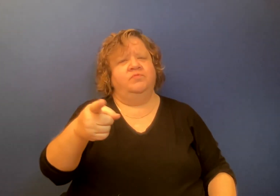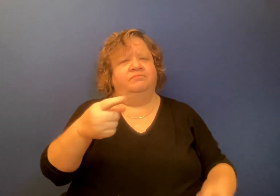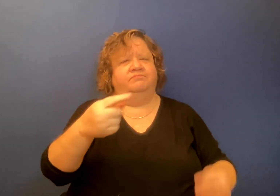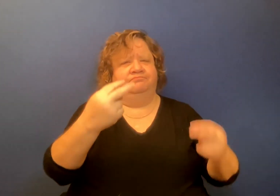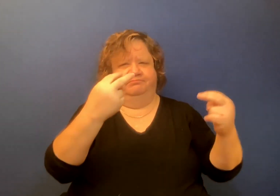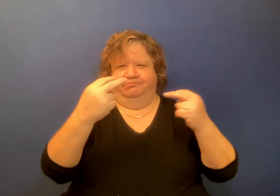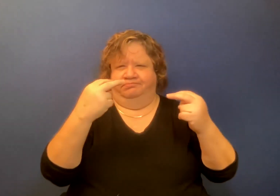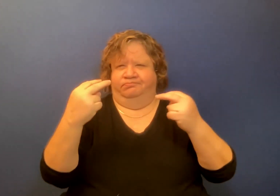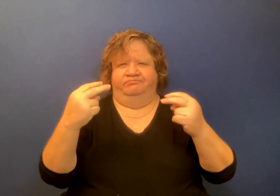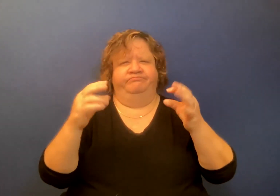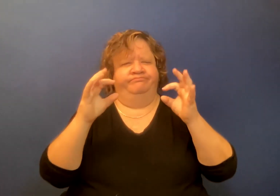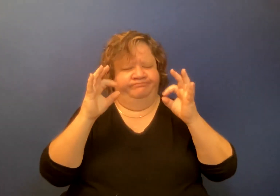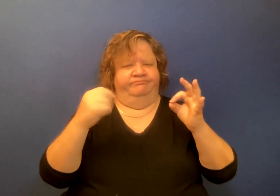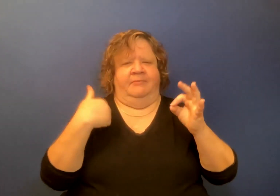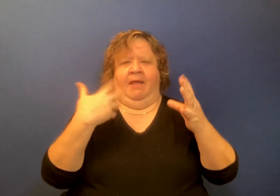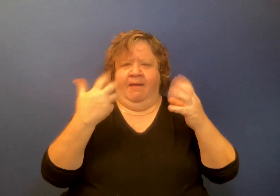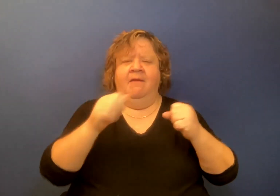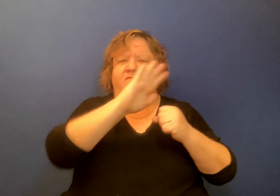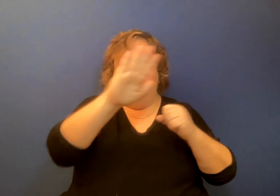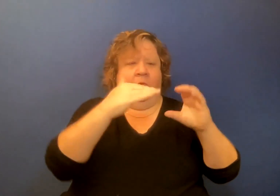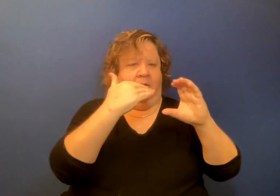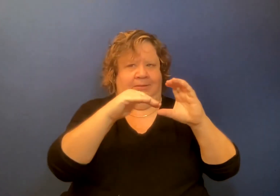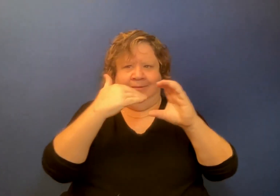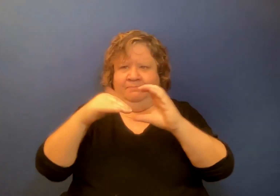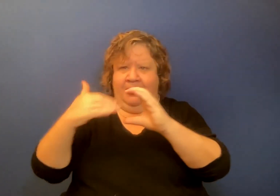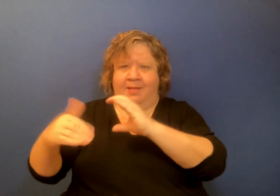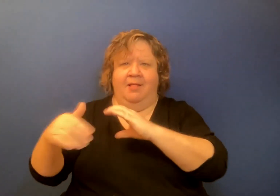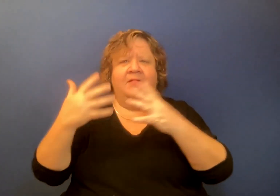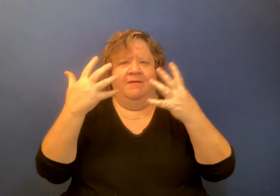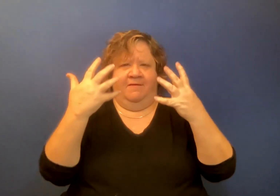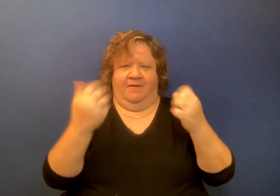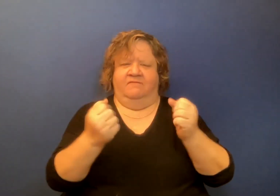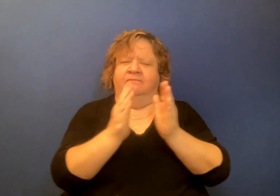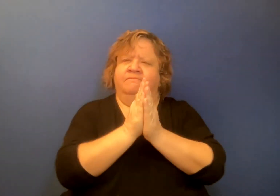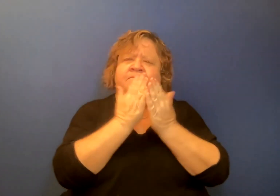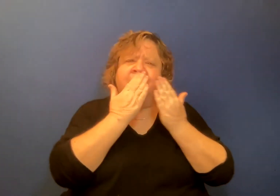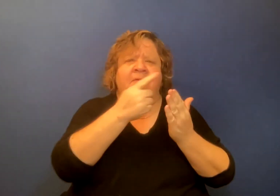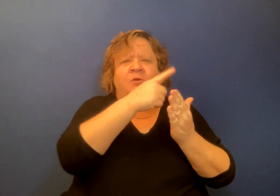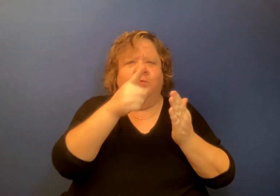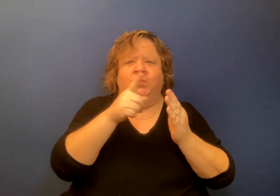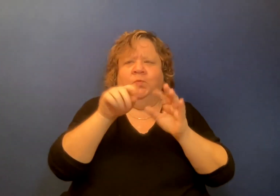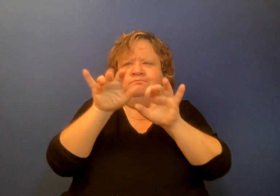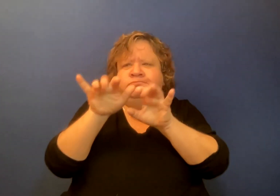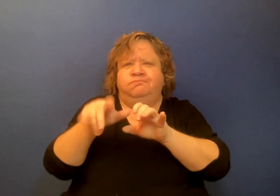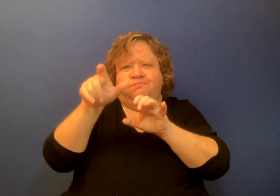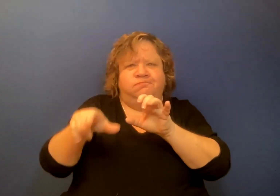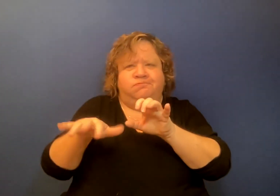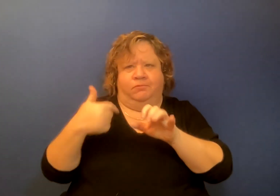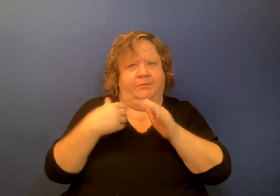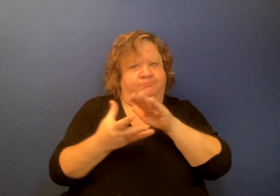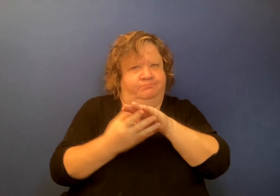contributions. And we'll be happy to share the recording of the video as well as any relevant materials, including the PowerPoint. Thank you.